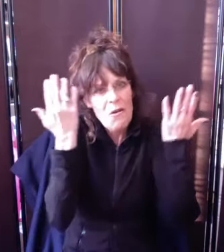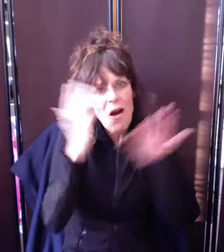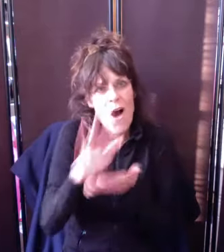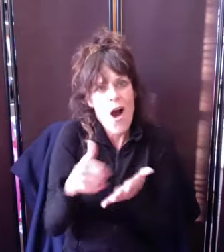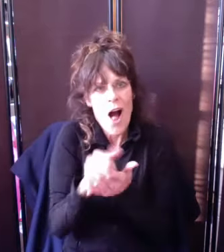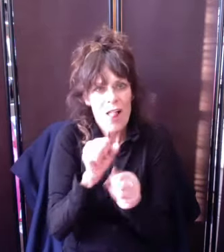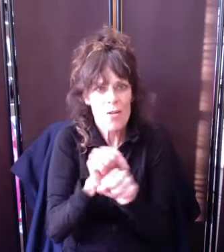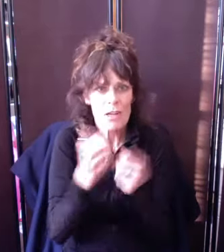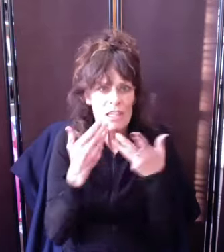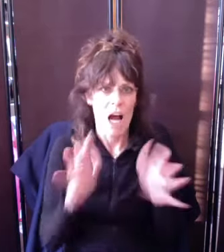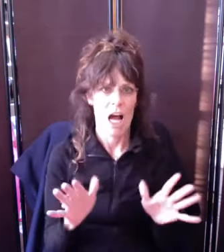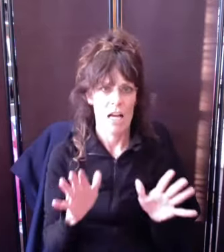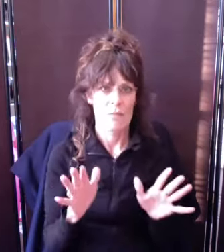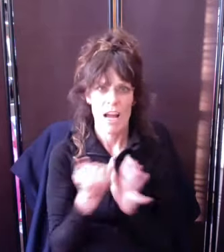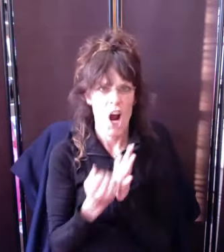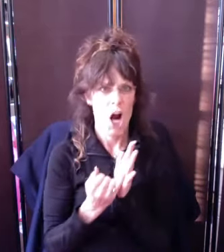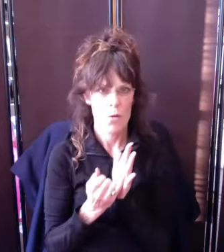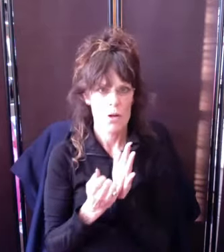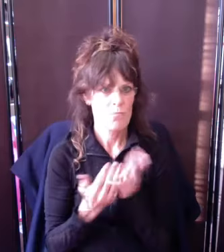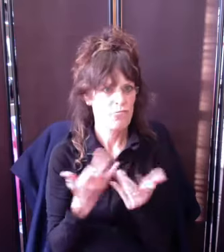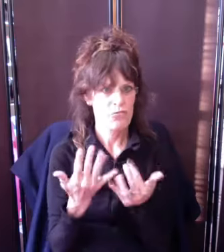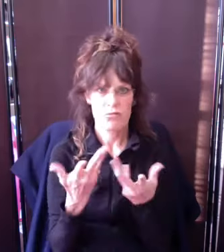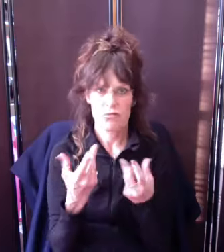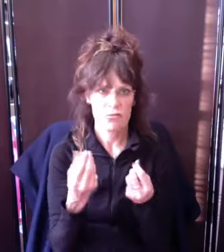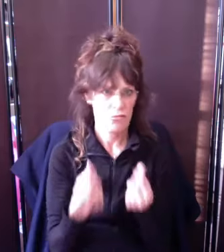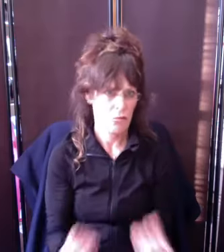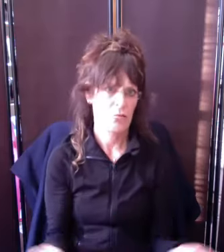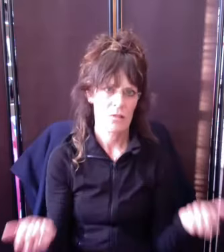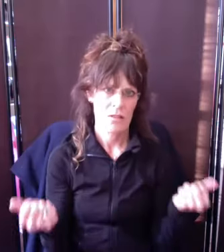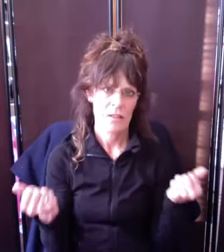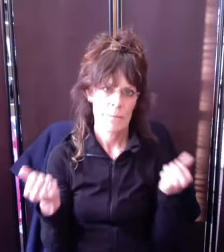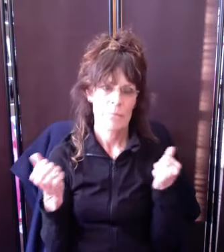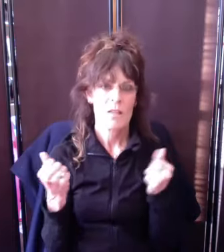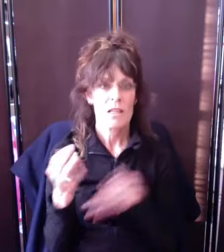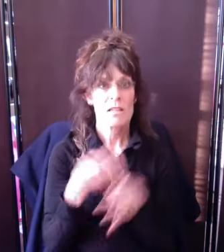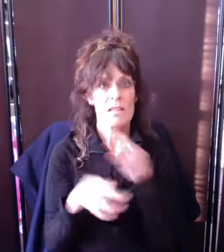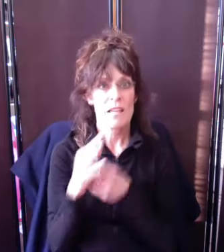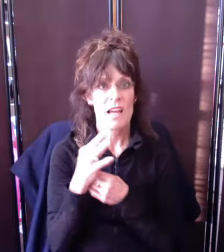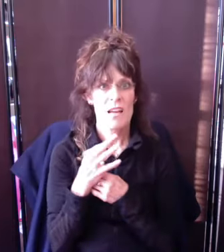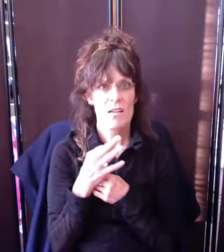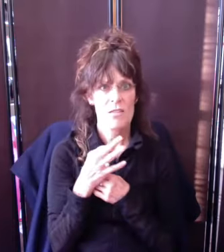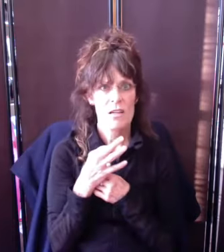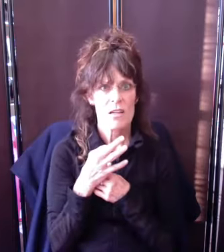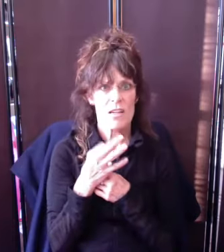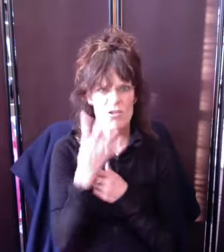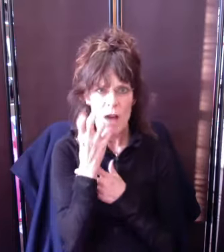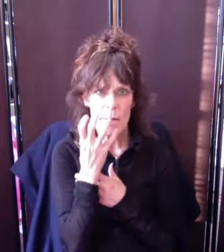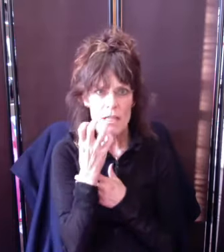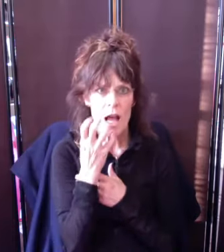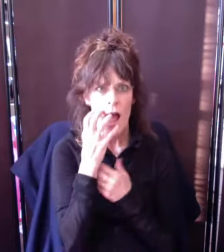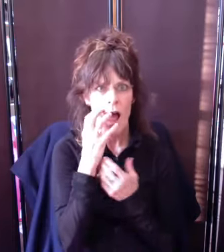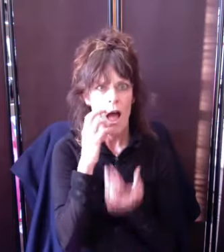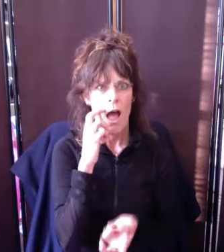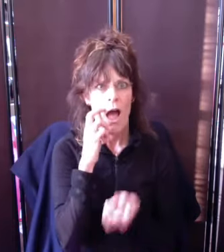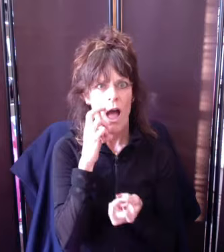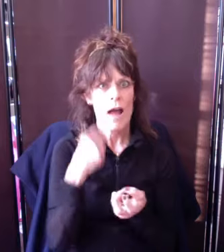All of it is gone. And instead of feeling traumatized like so many of the other people, I was lit up. No pun